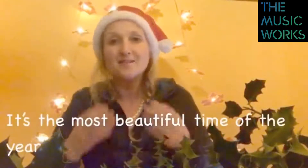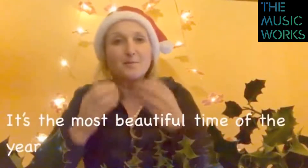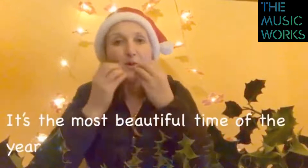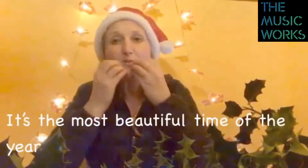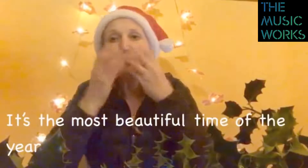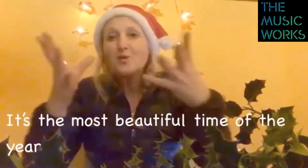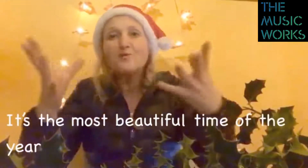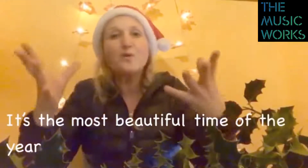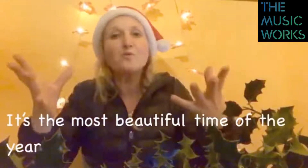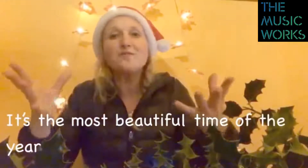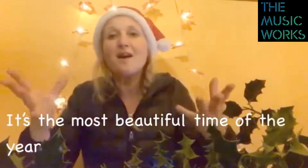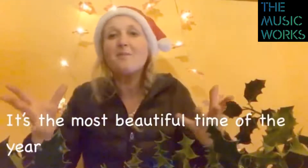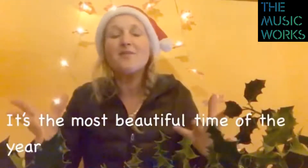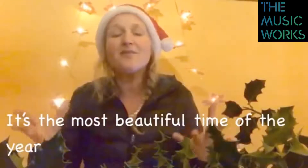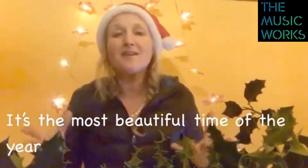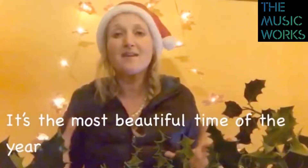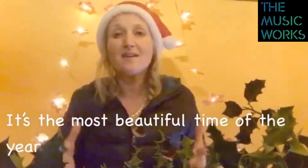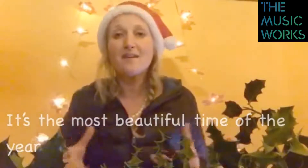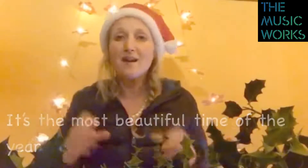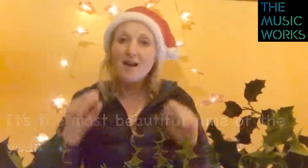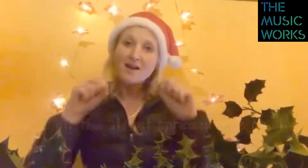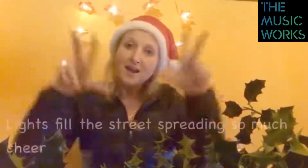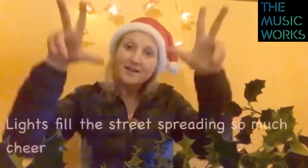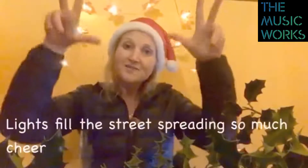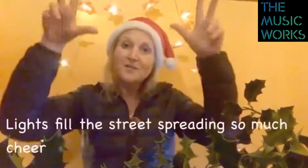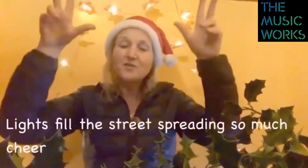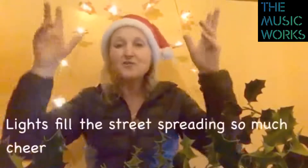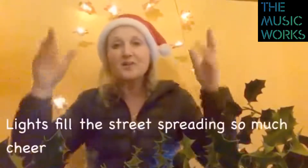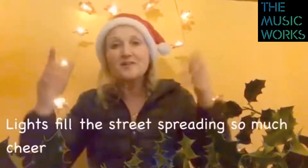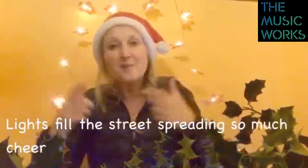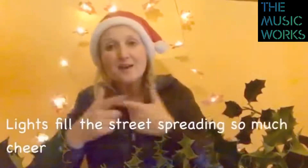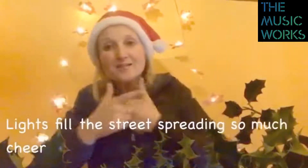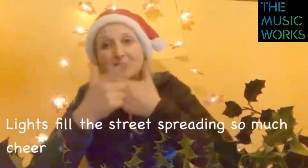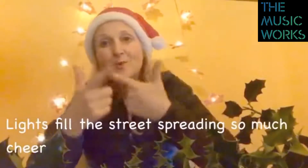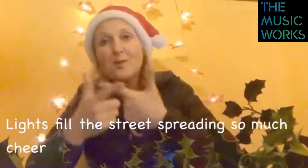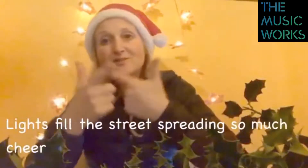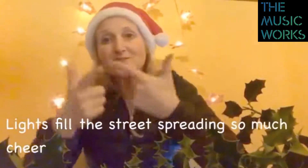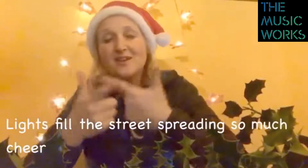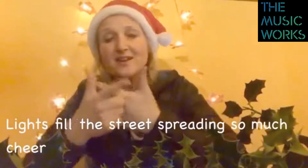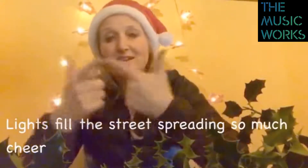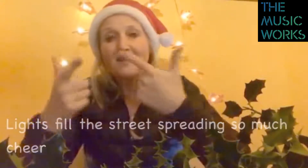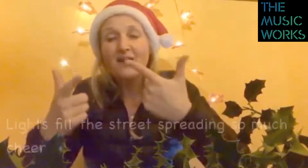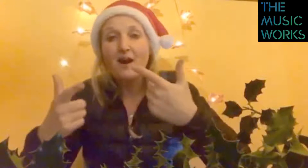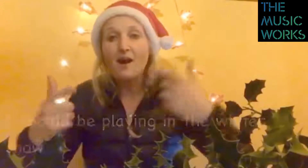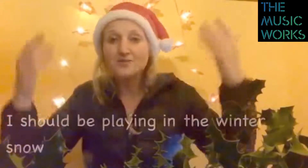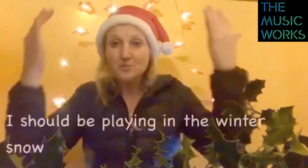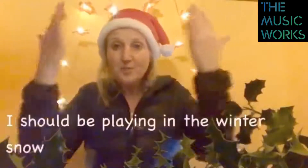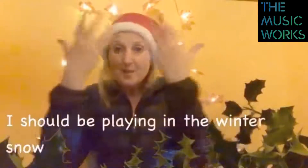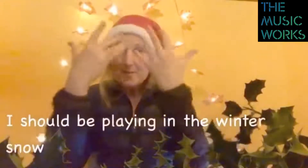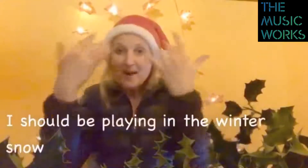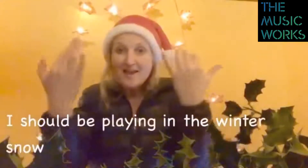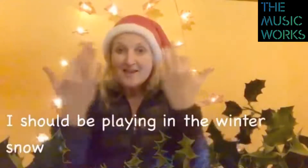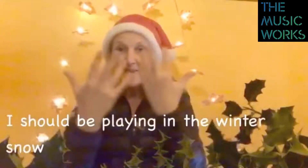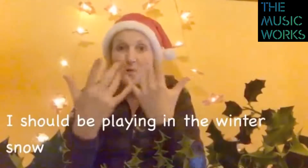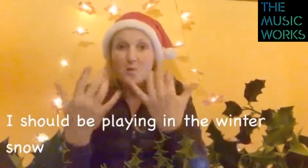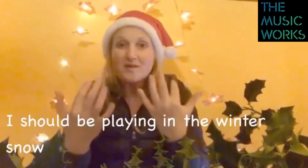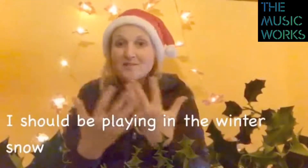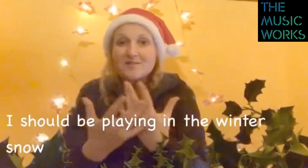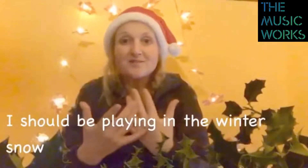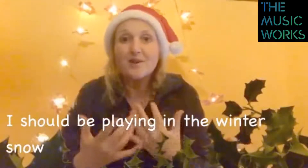It's the most beautiful time of the year. Lights fill the streets, spreading so much cheer. I should be playing in the winter